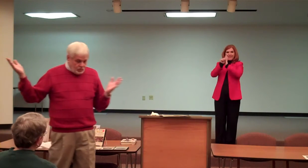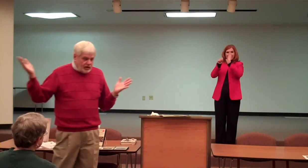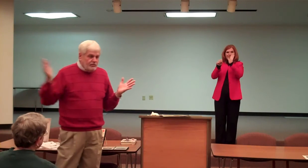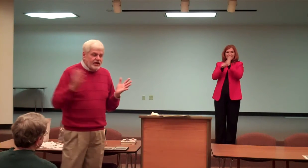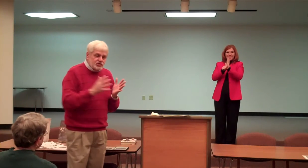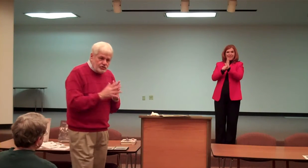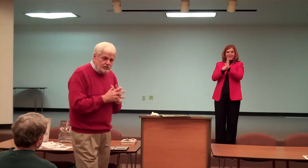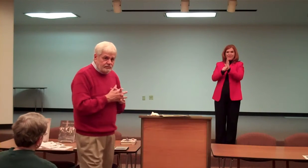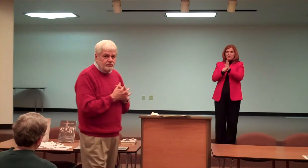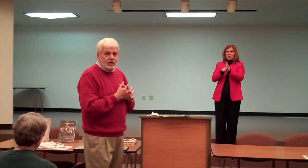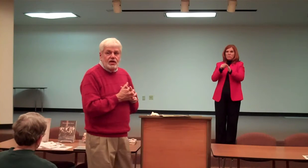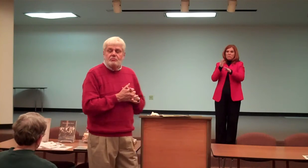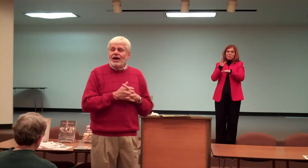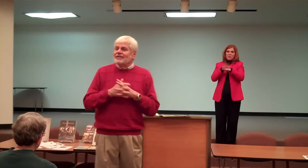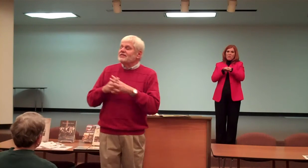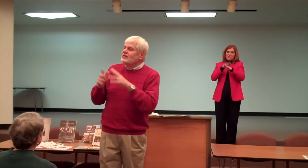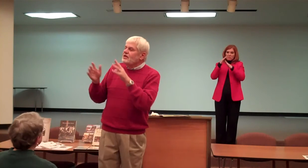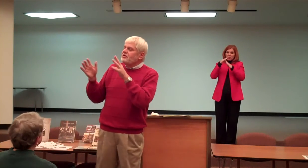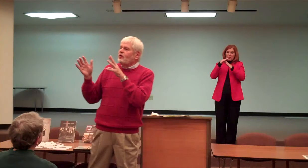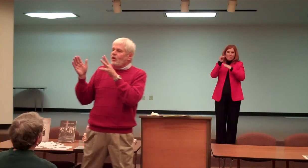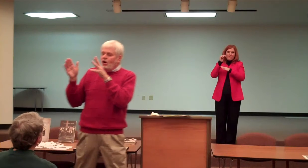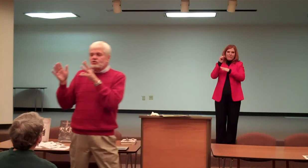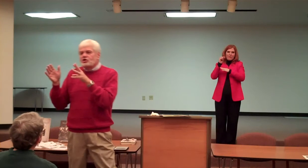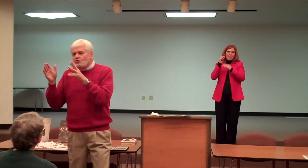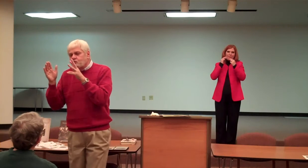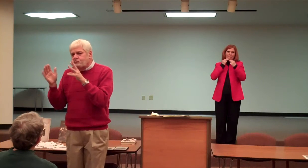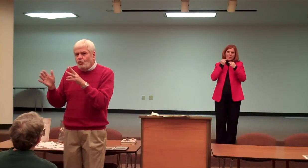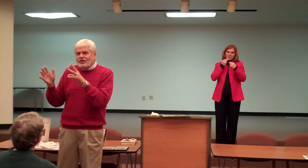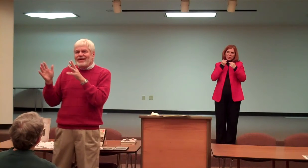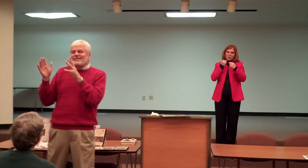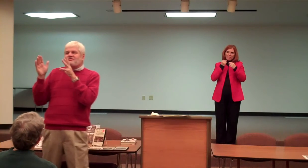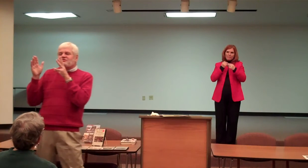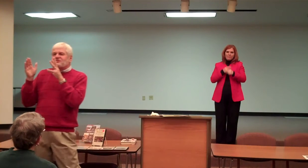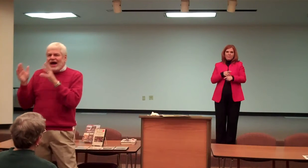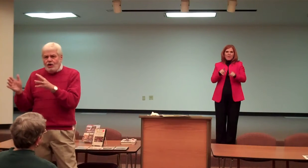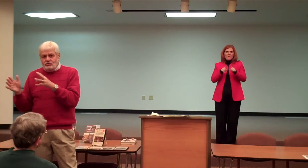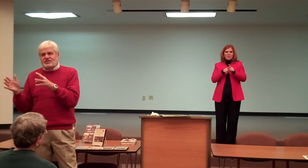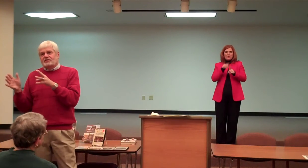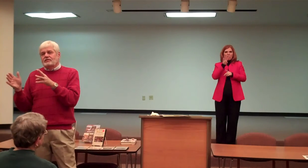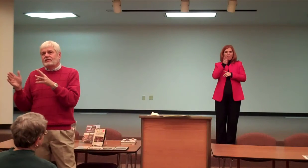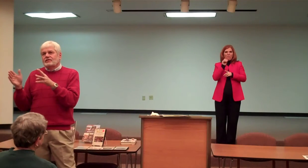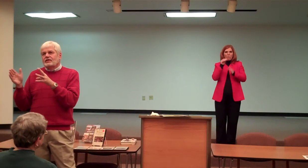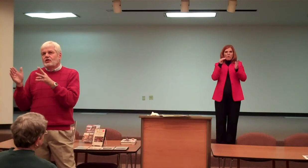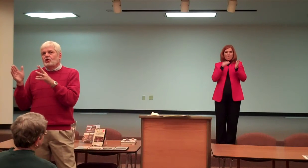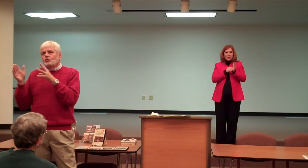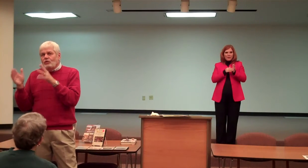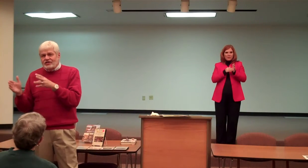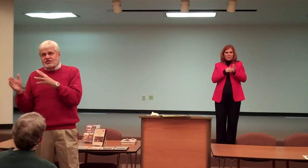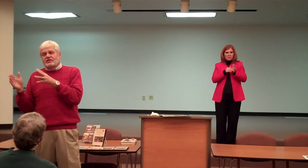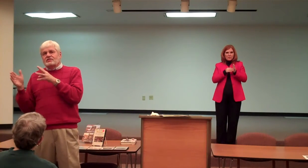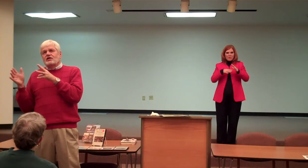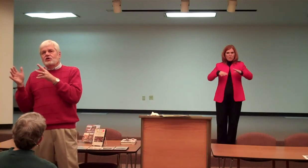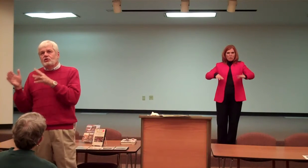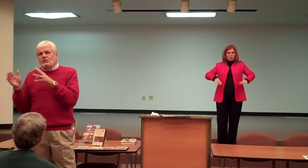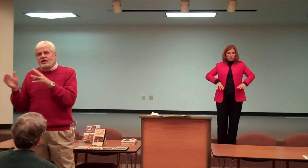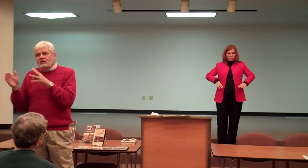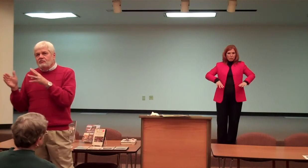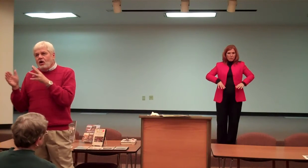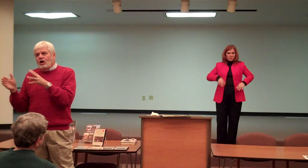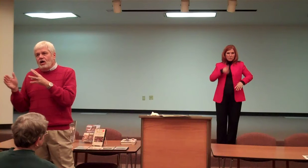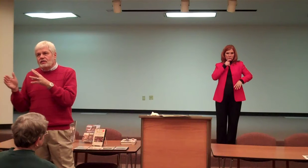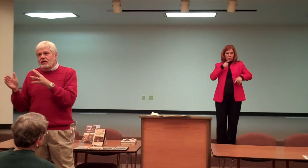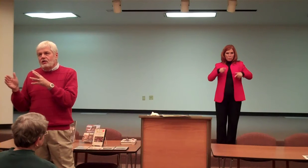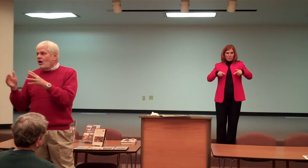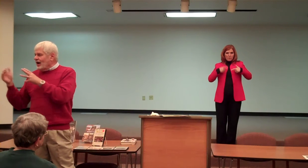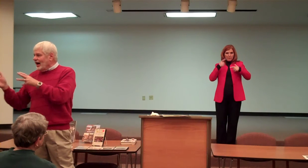Mexico. Well, that's true. But there are also 40,000 Russians who